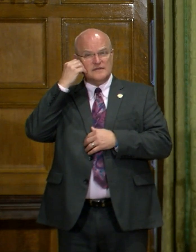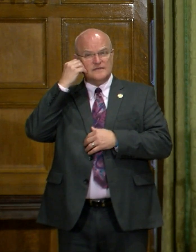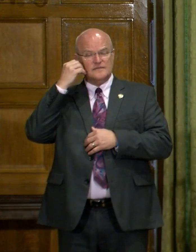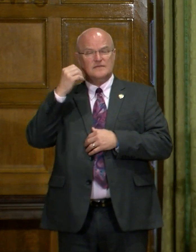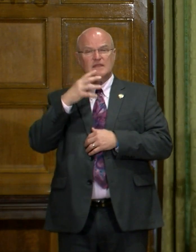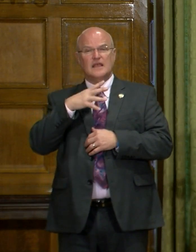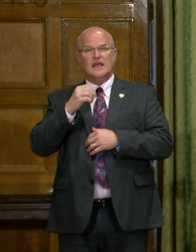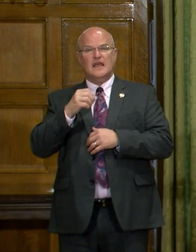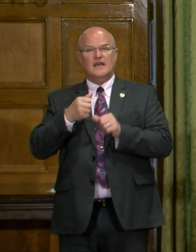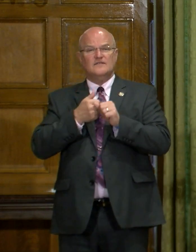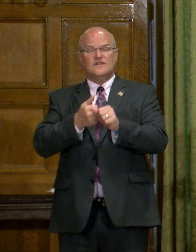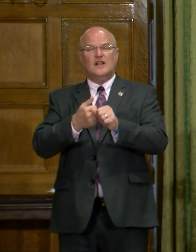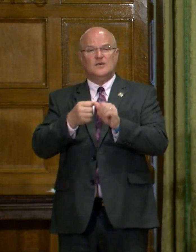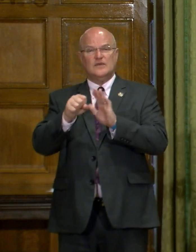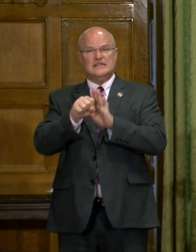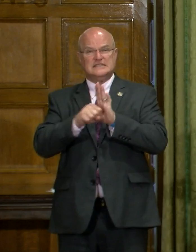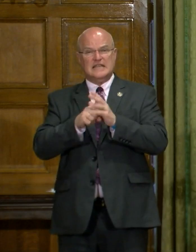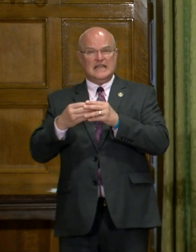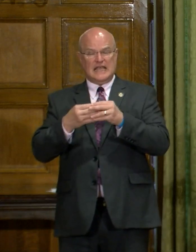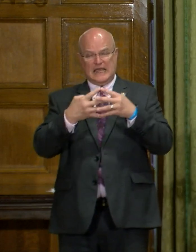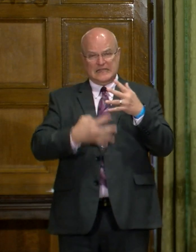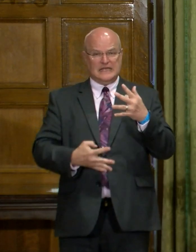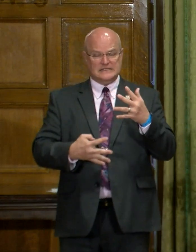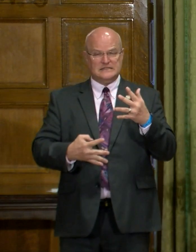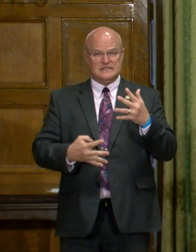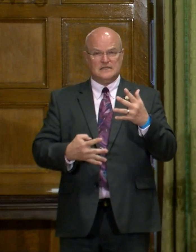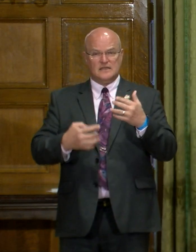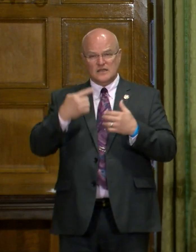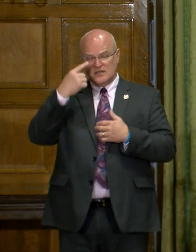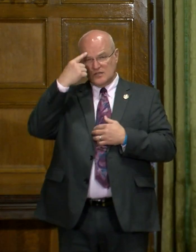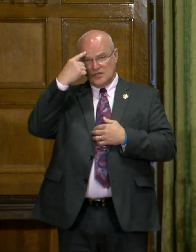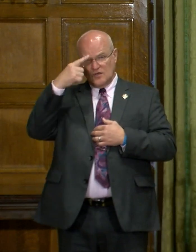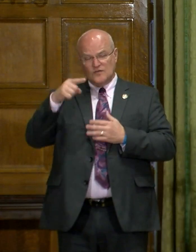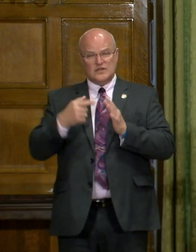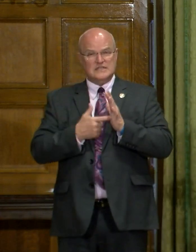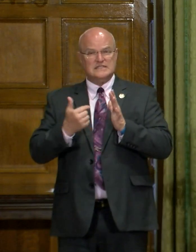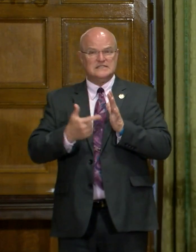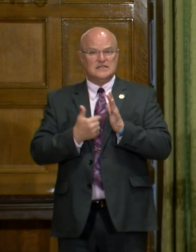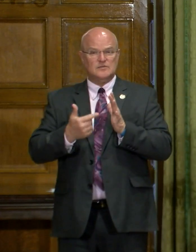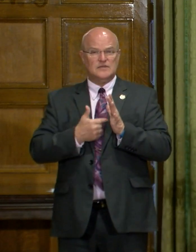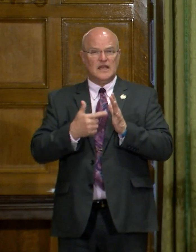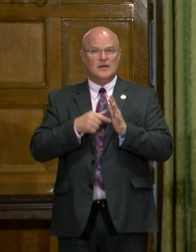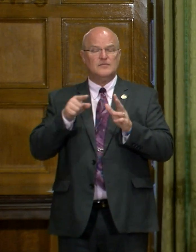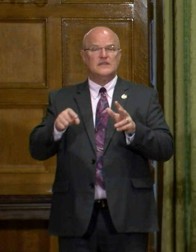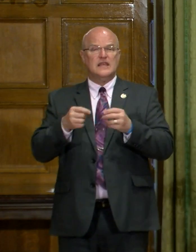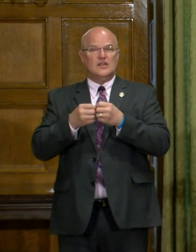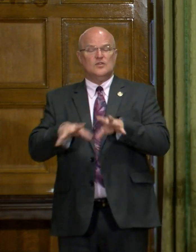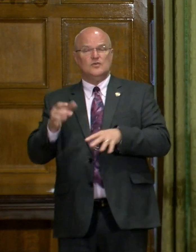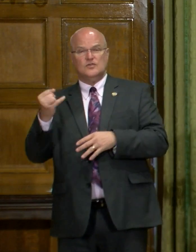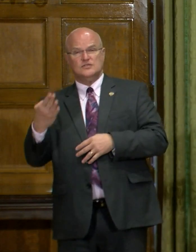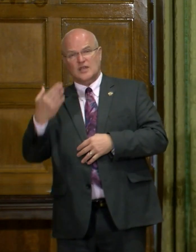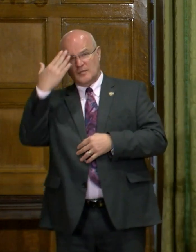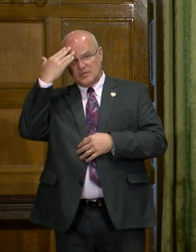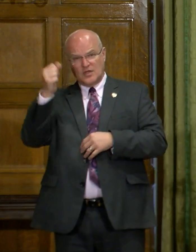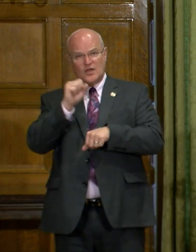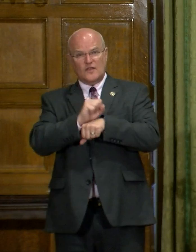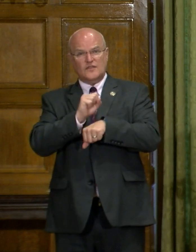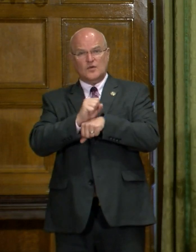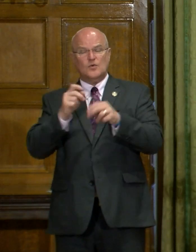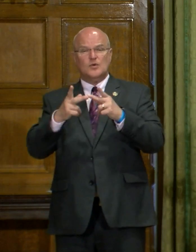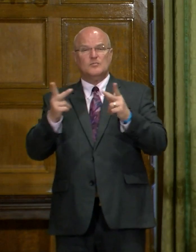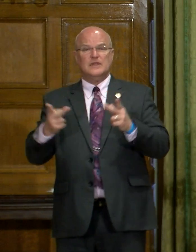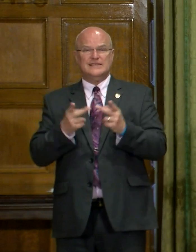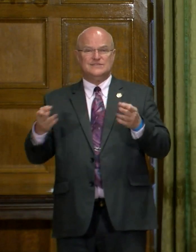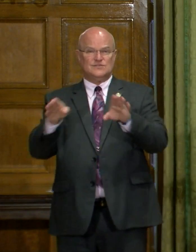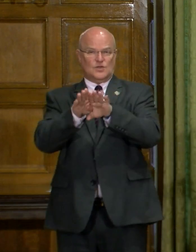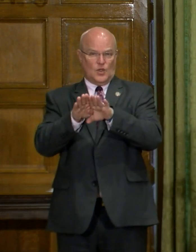the state and health department guidelines. Or sometimes they lost their jobs because their workplaces